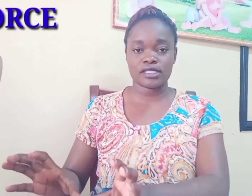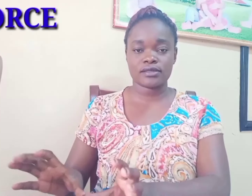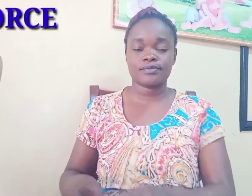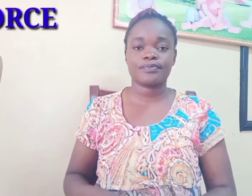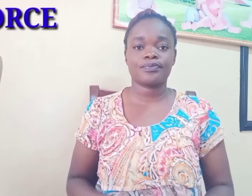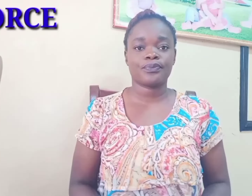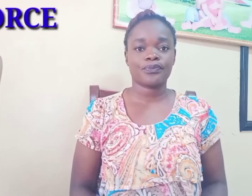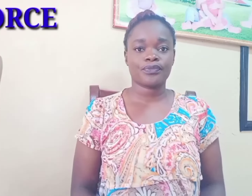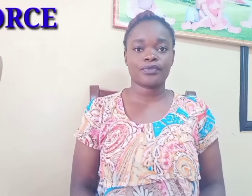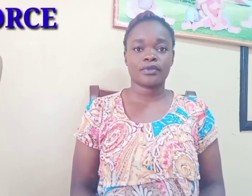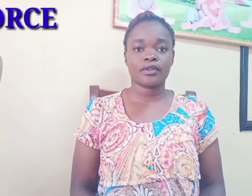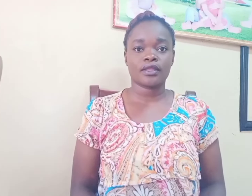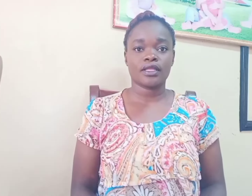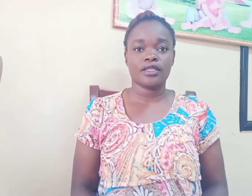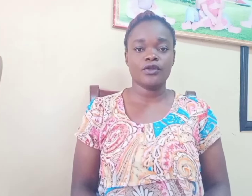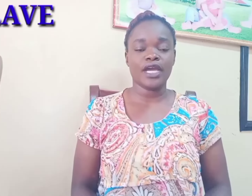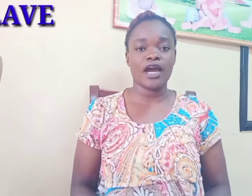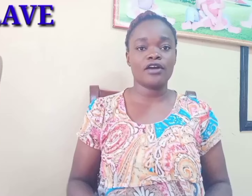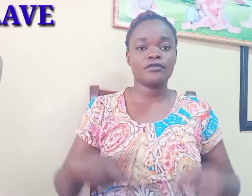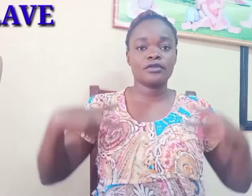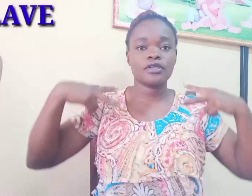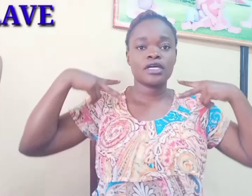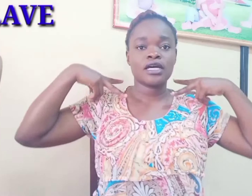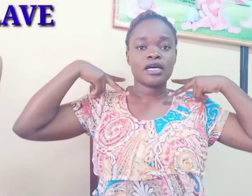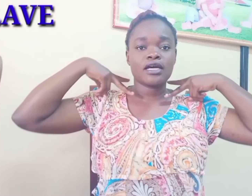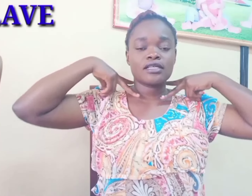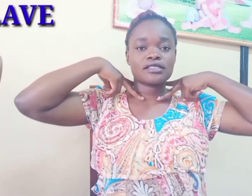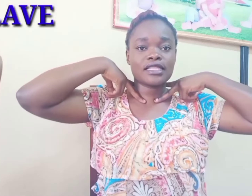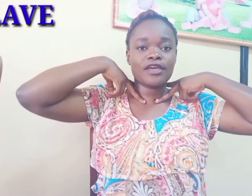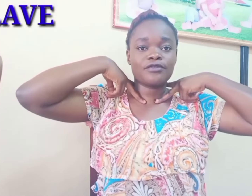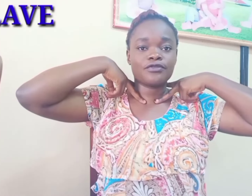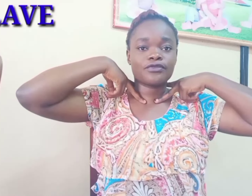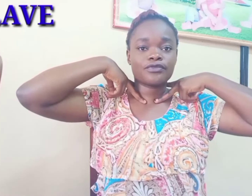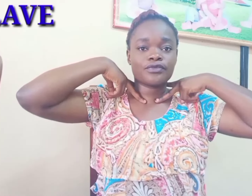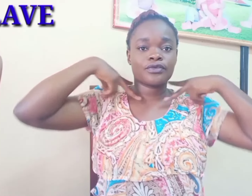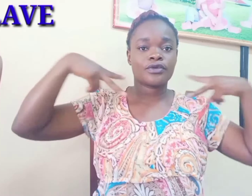force. Then we have slave,